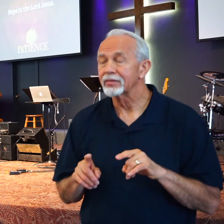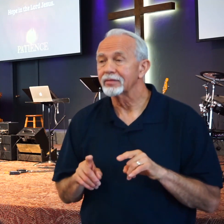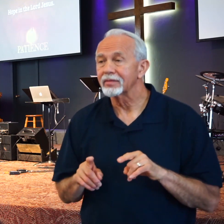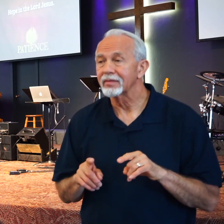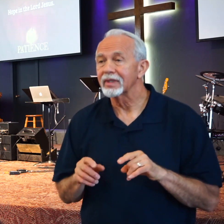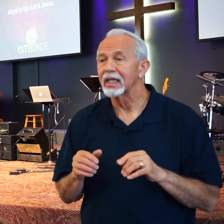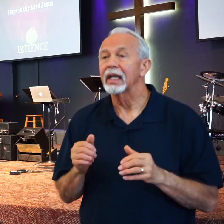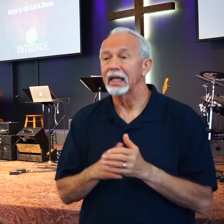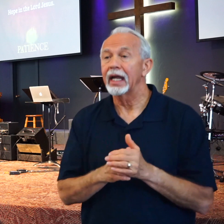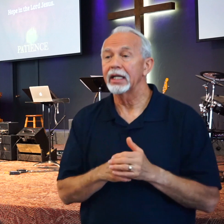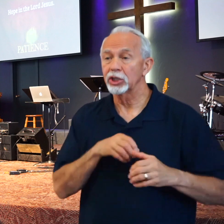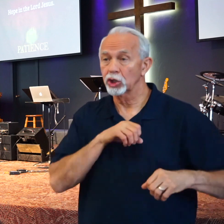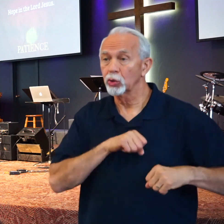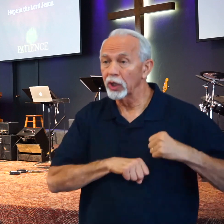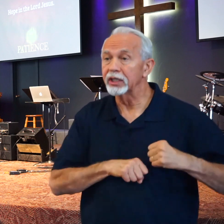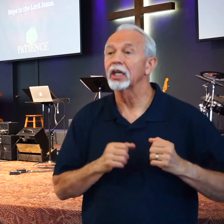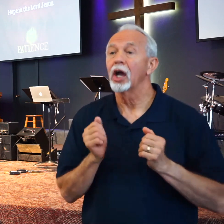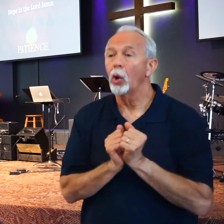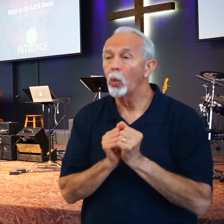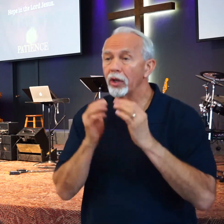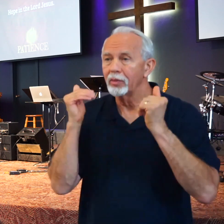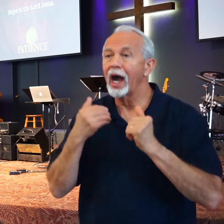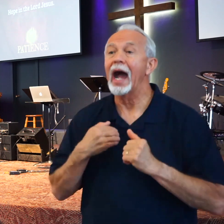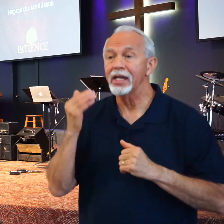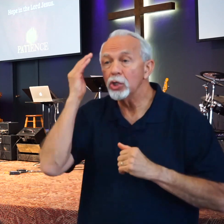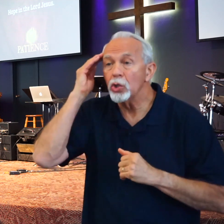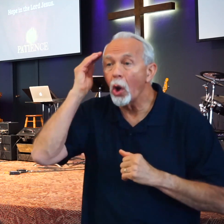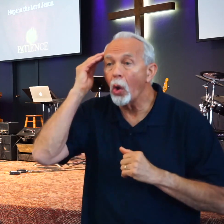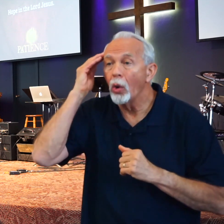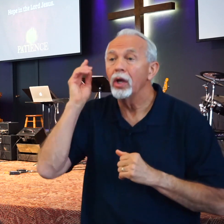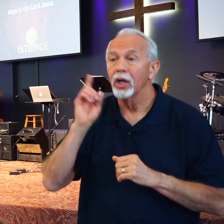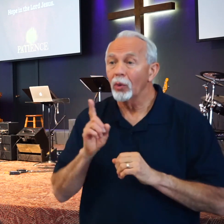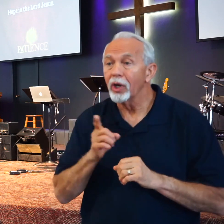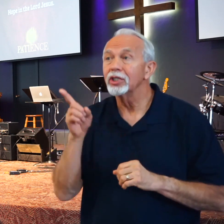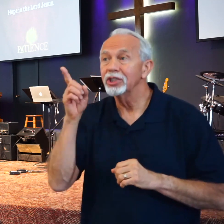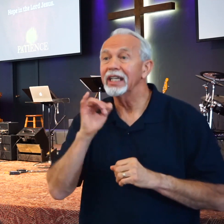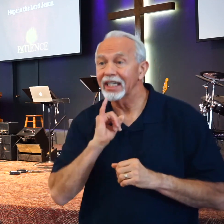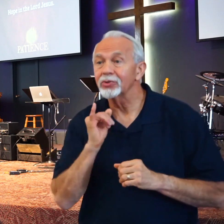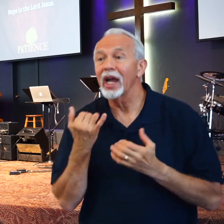That's grief with hope. I know where she is.